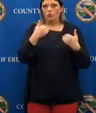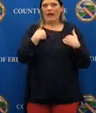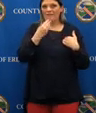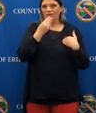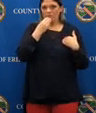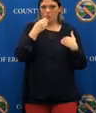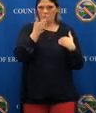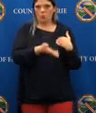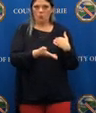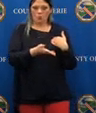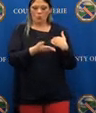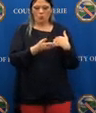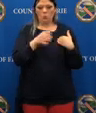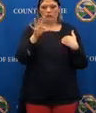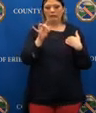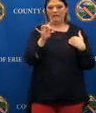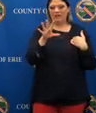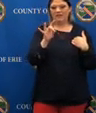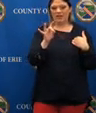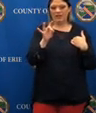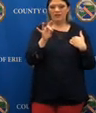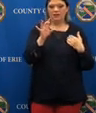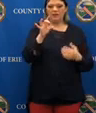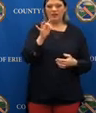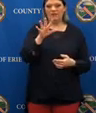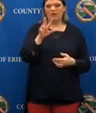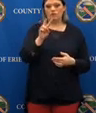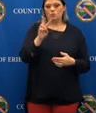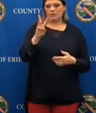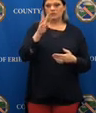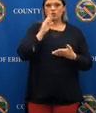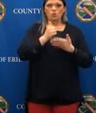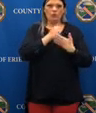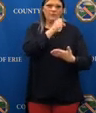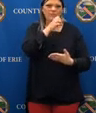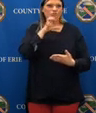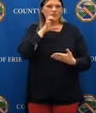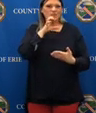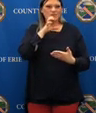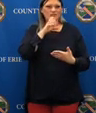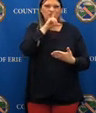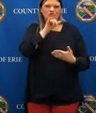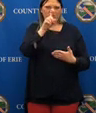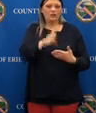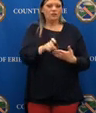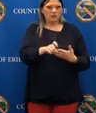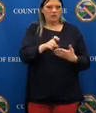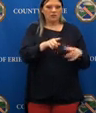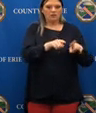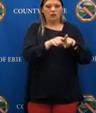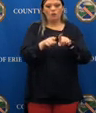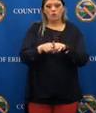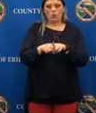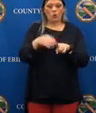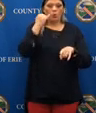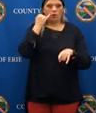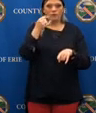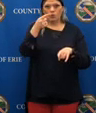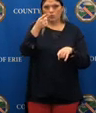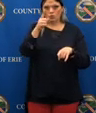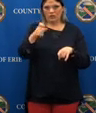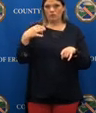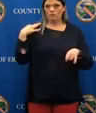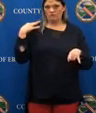call our senior service department at 858-8526 to help a senior in need, as well as if you would